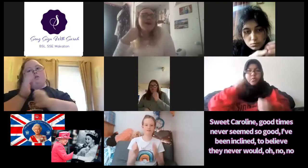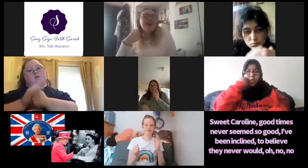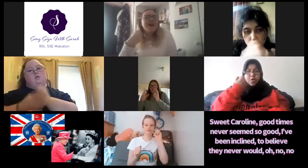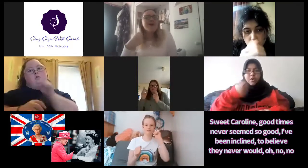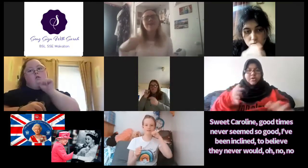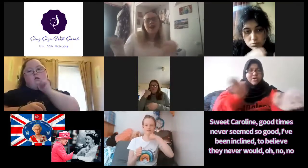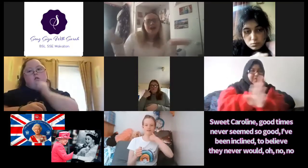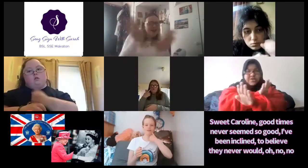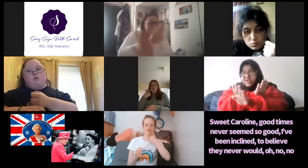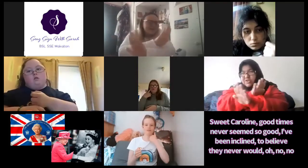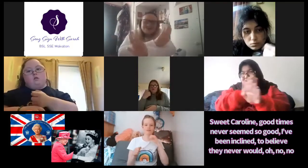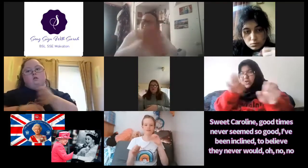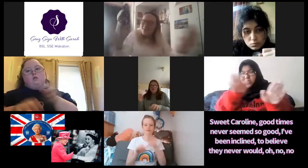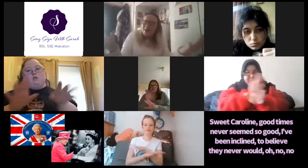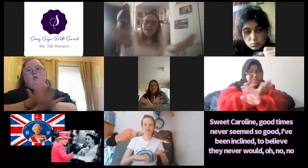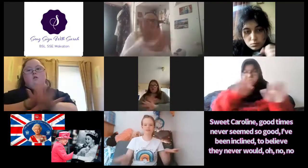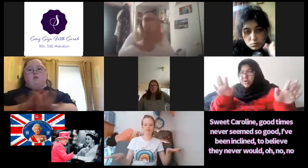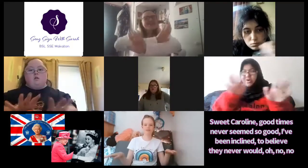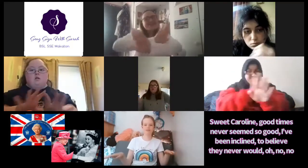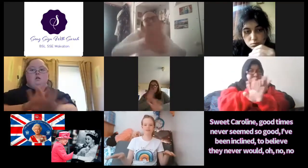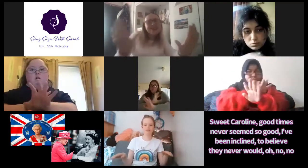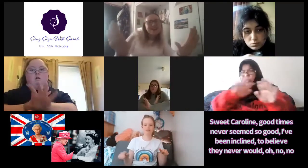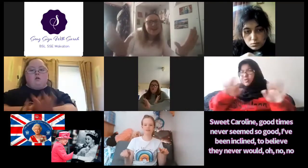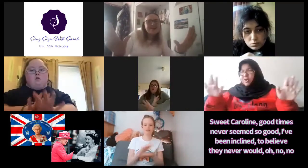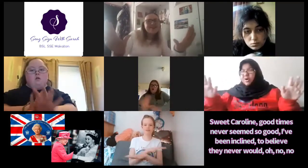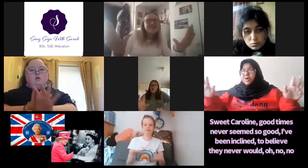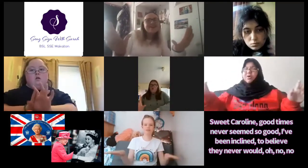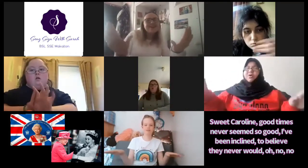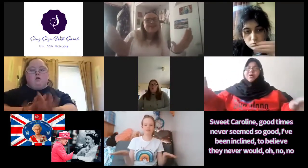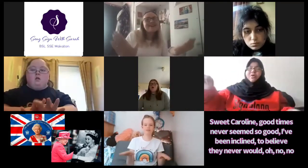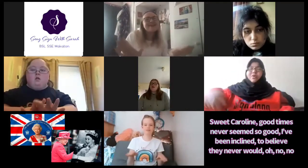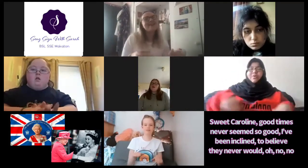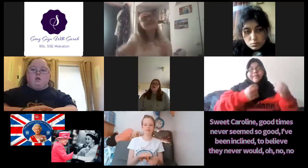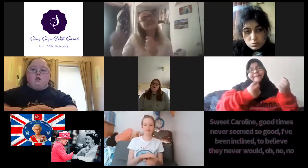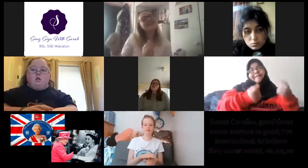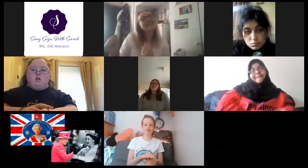would Oh, no, no